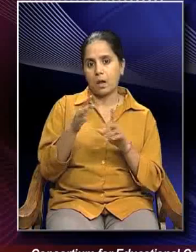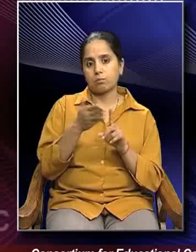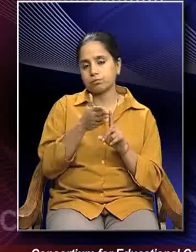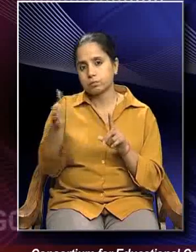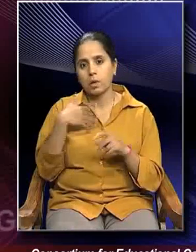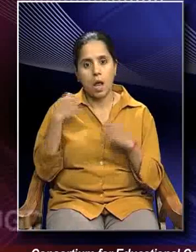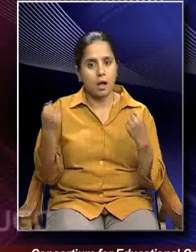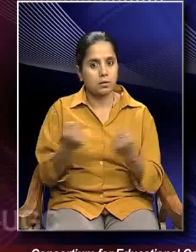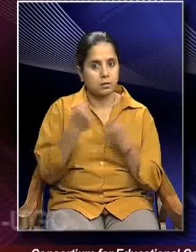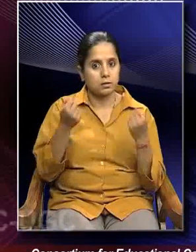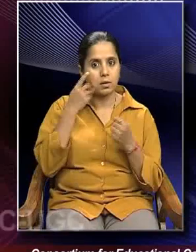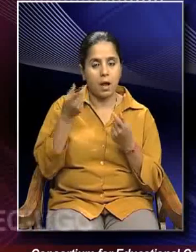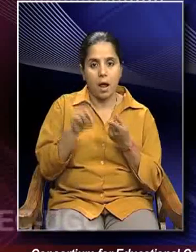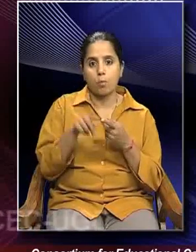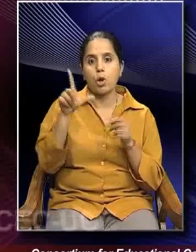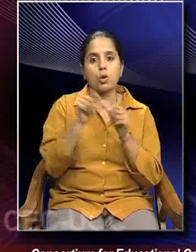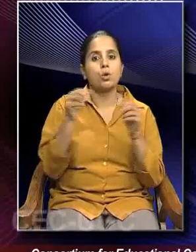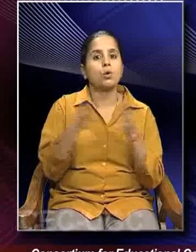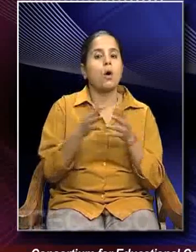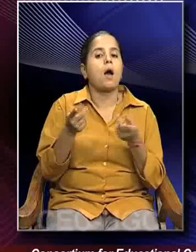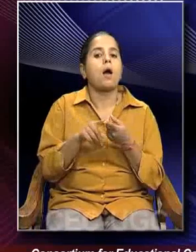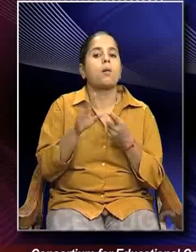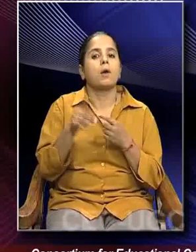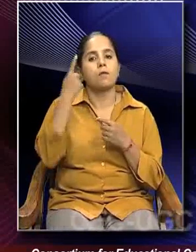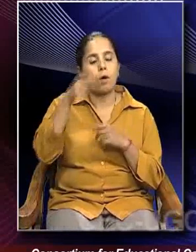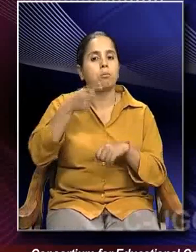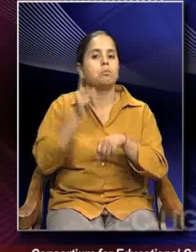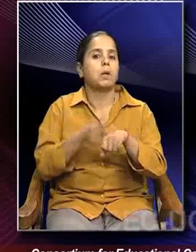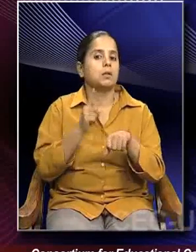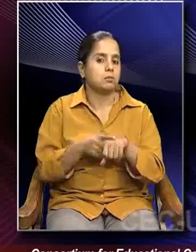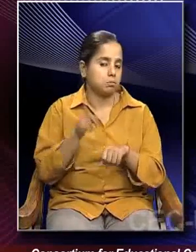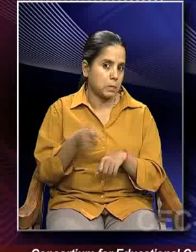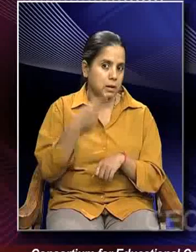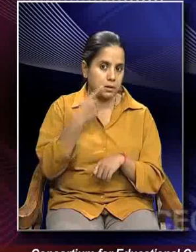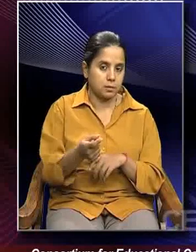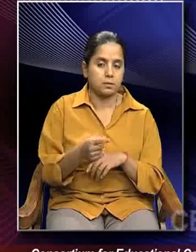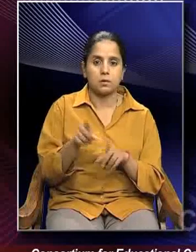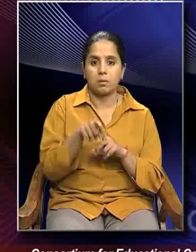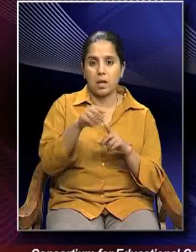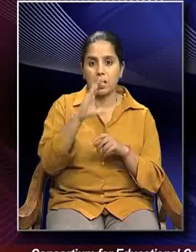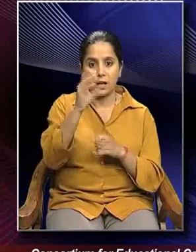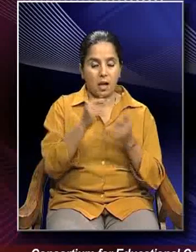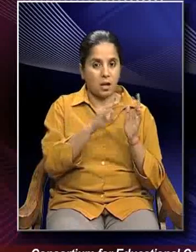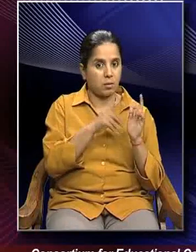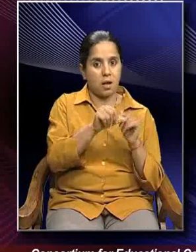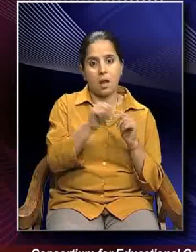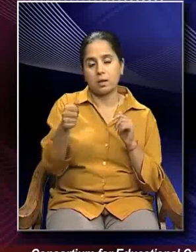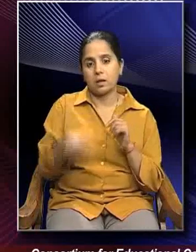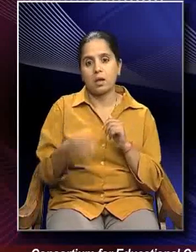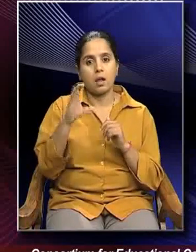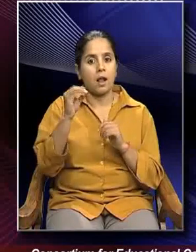action that breaks the law will call for punishment. So unlike custom,